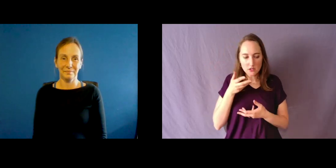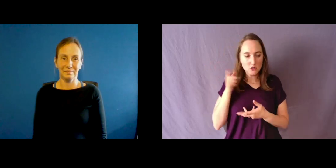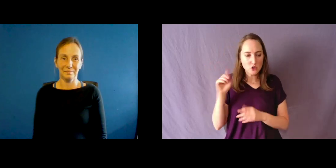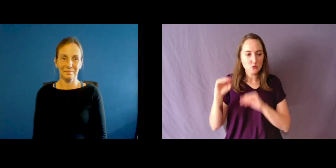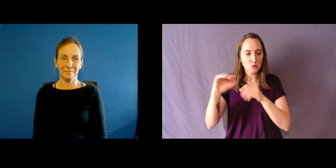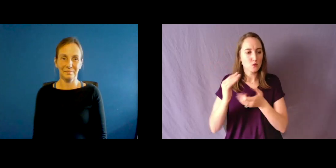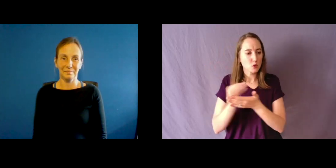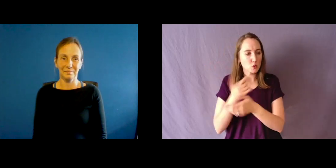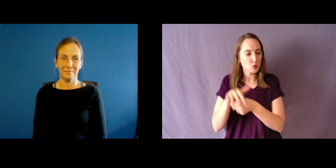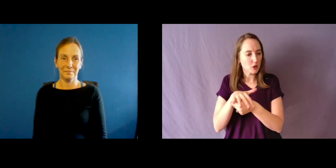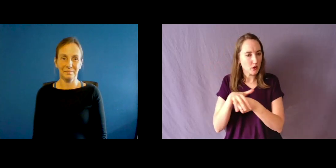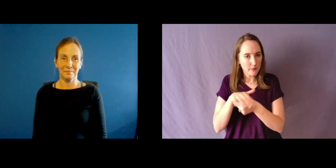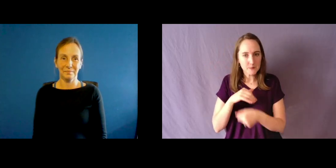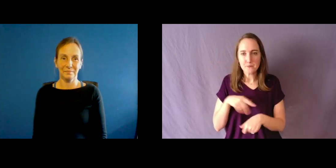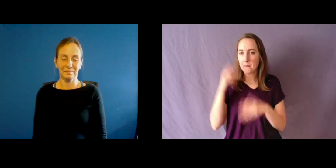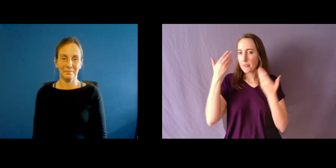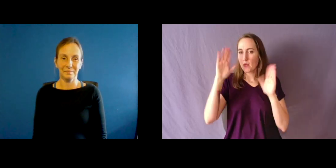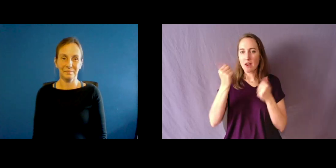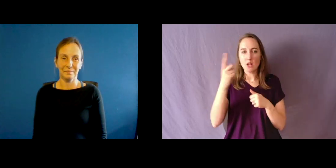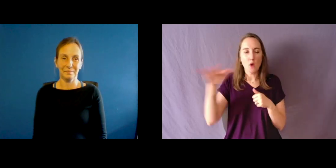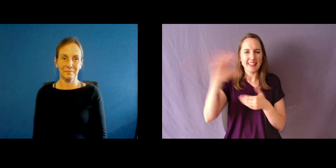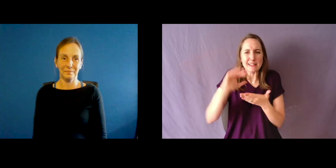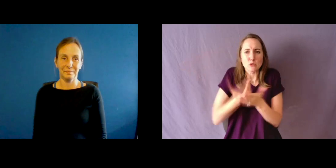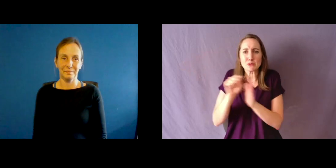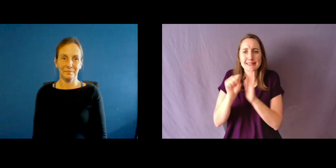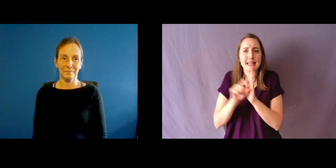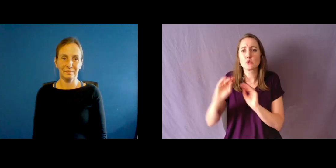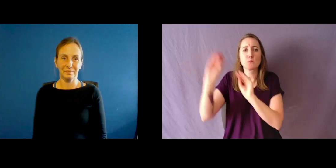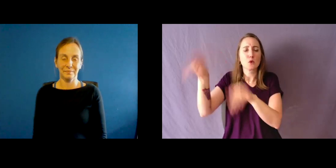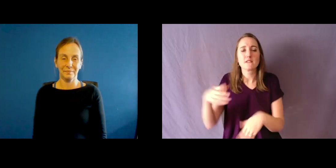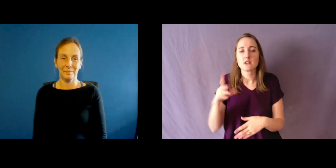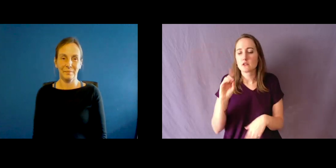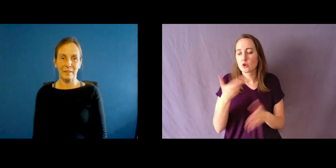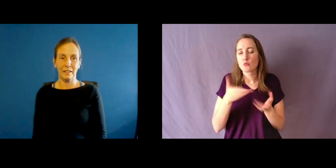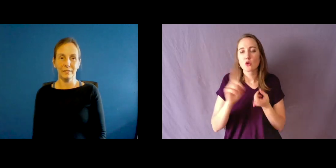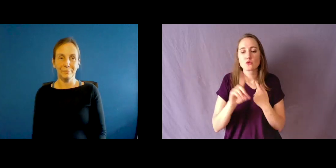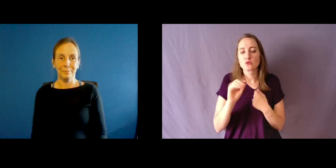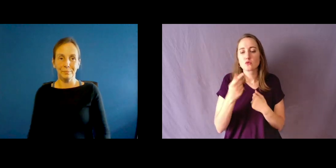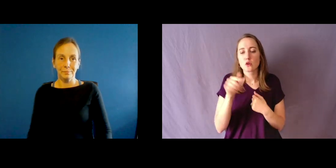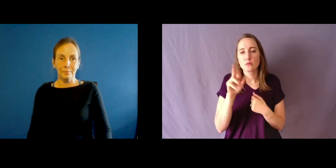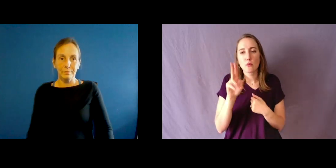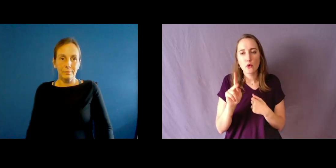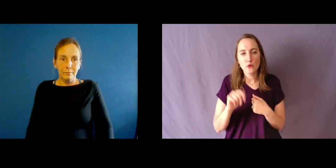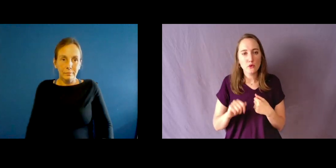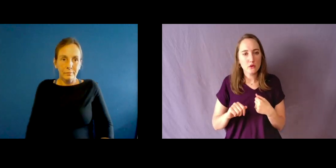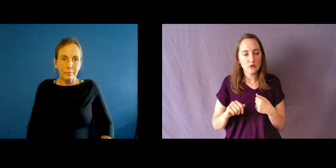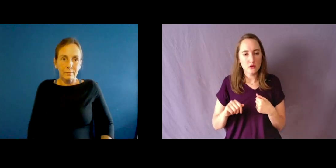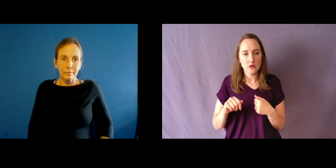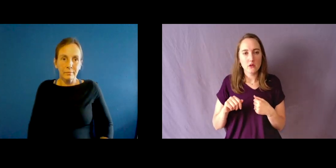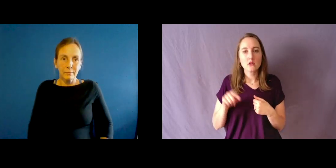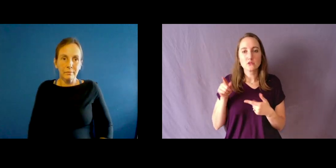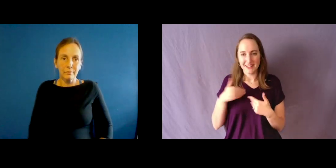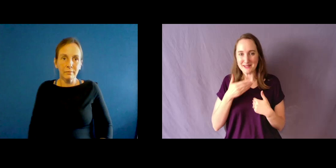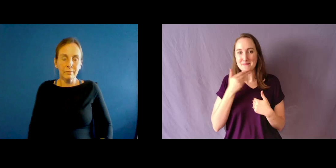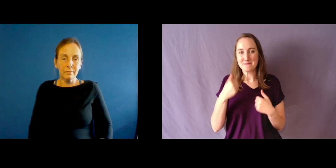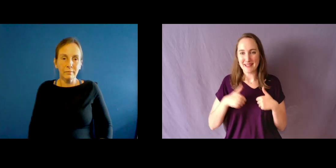moved to a new area and didn't know anybody, like a new state. And she took her dog to the dog park, and she also had a Best